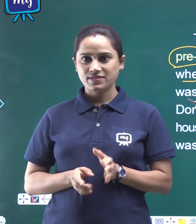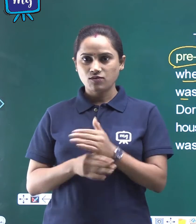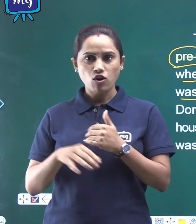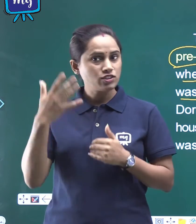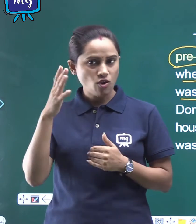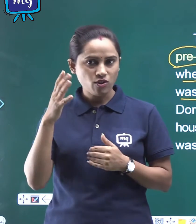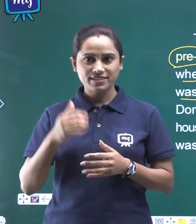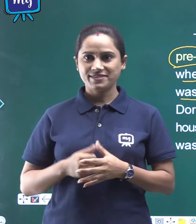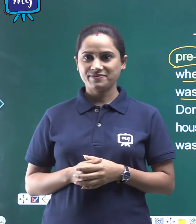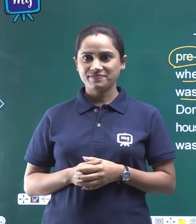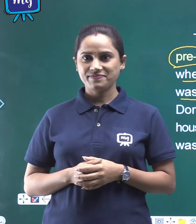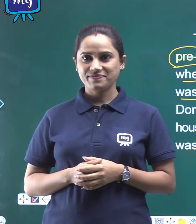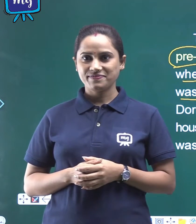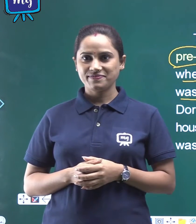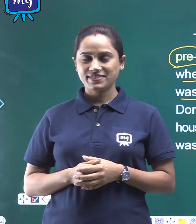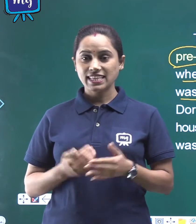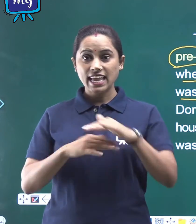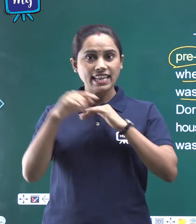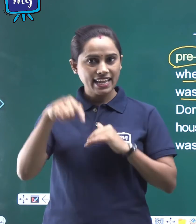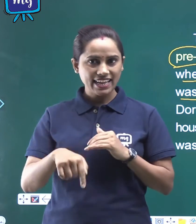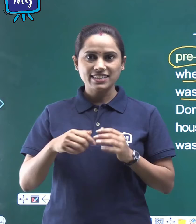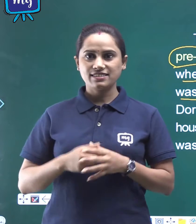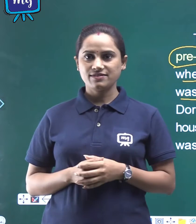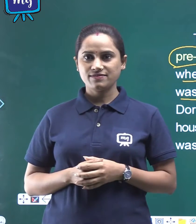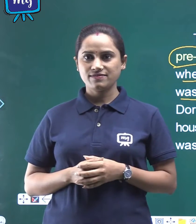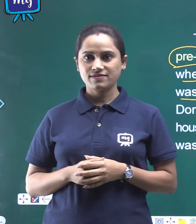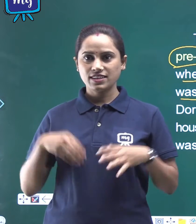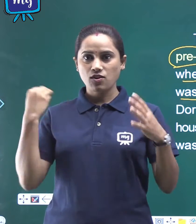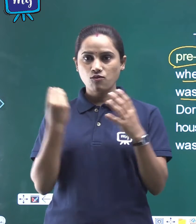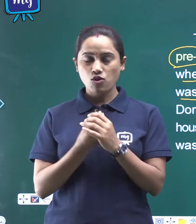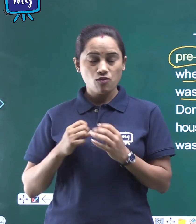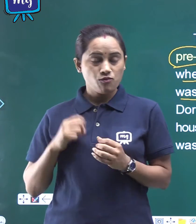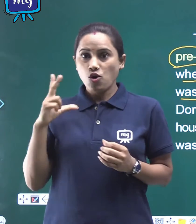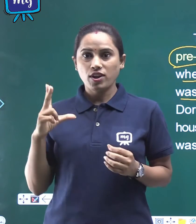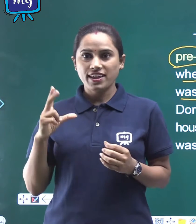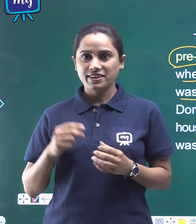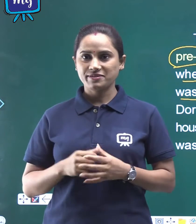was not in its full fury.